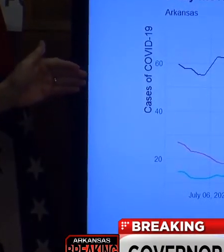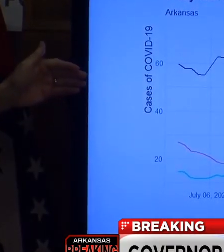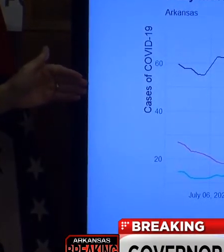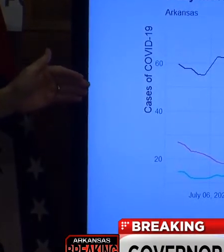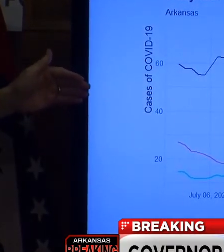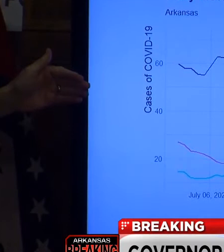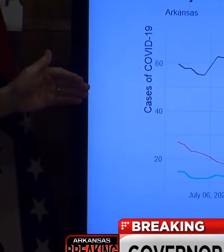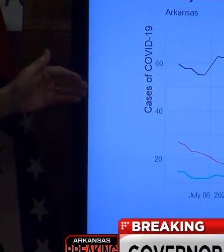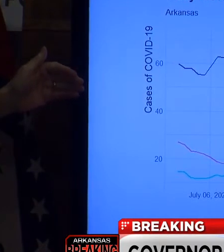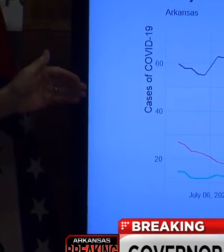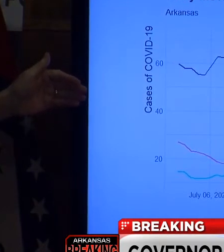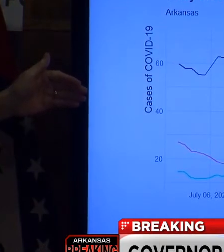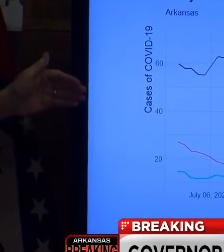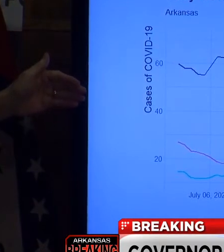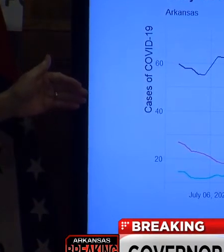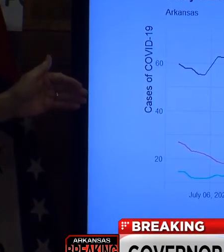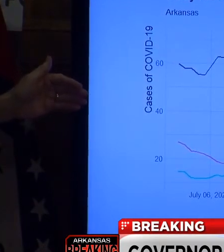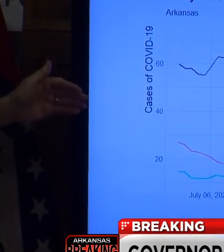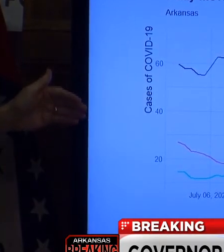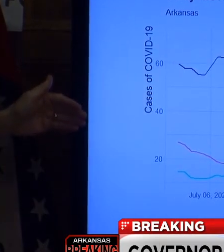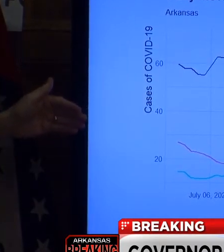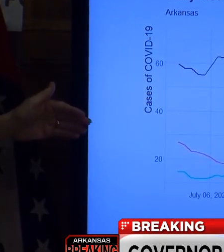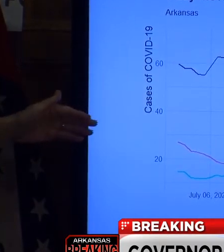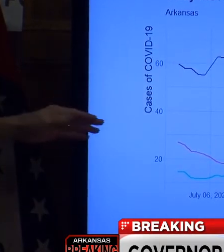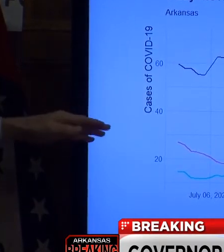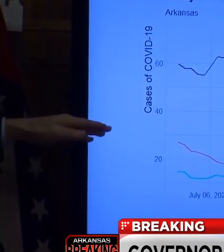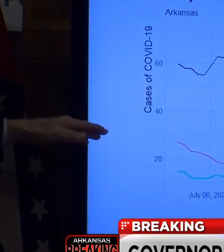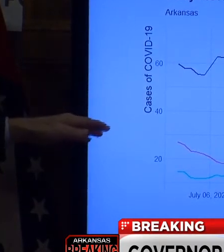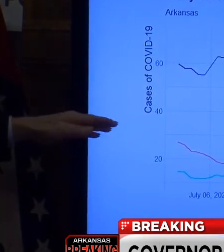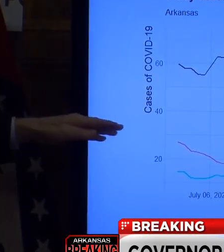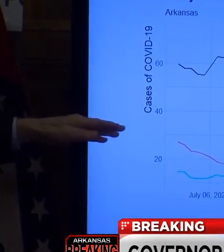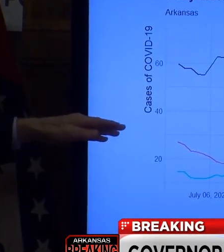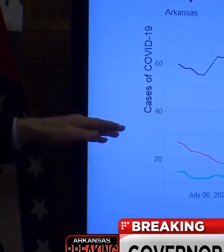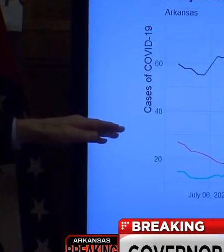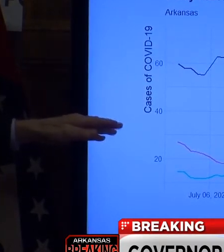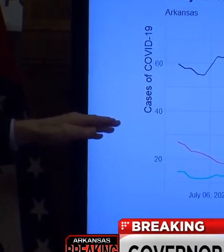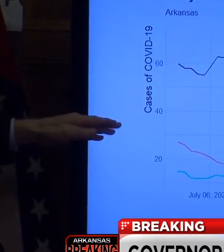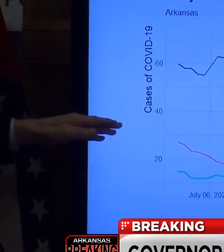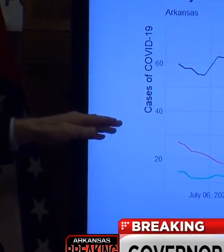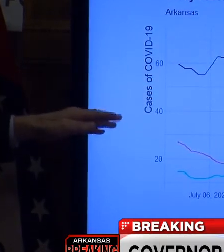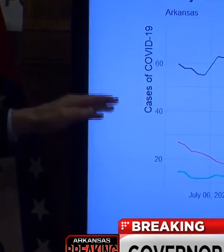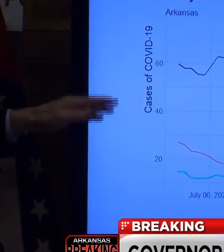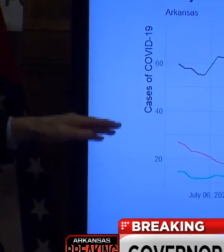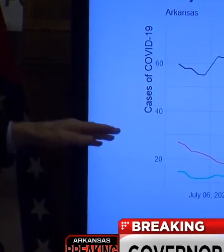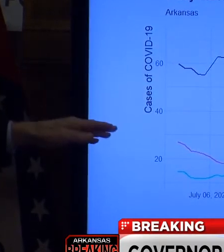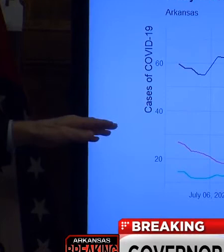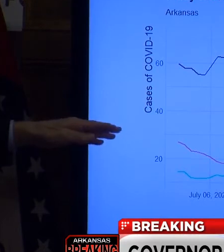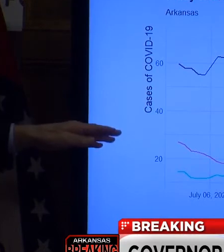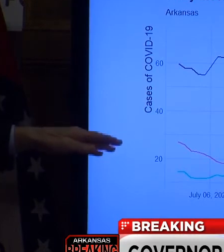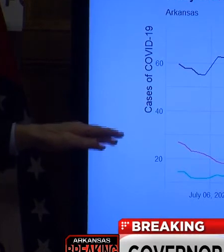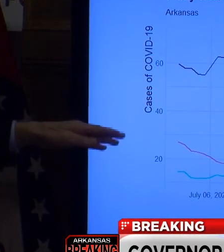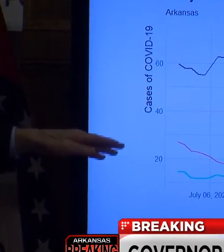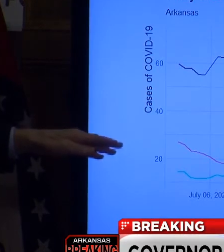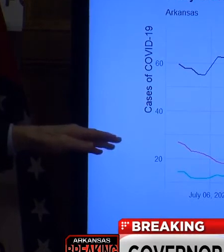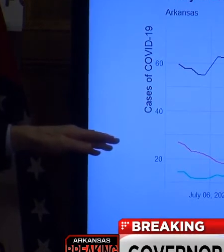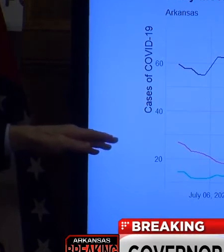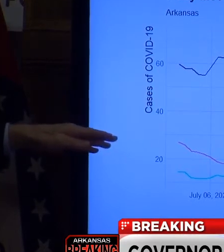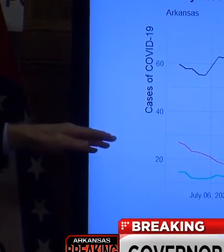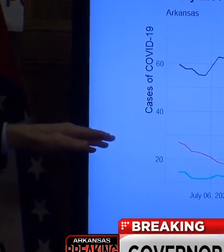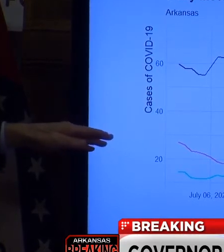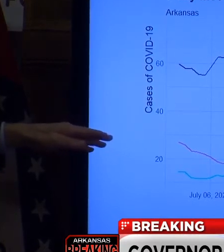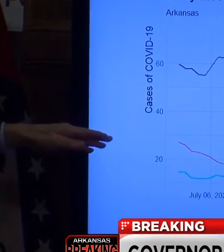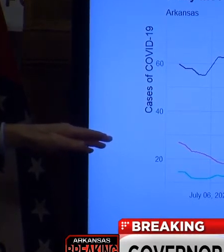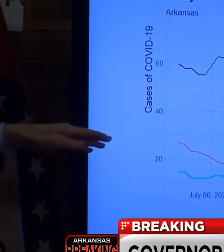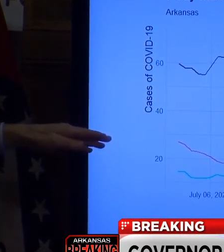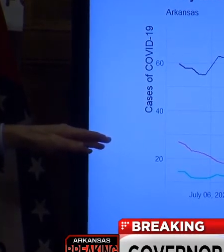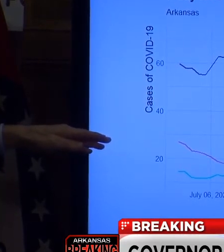the new cases among that age group, as well as in the lower age group, not a significant decline, but some decline